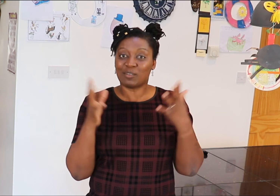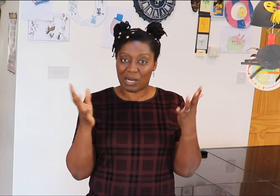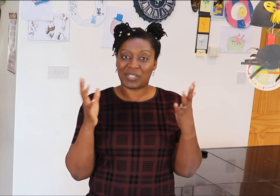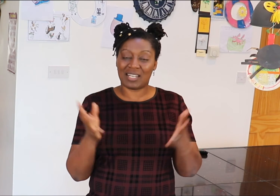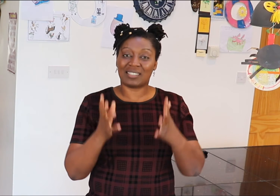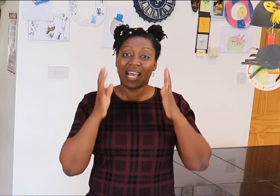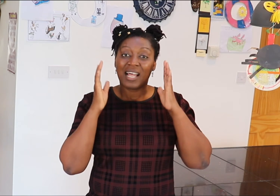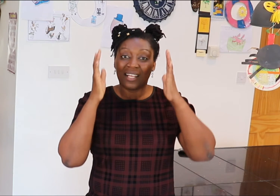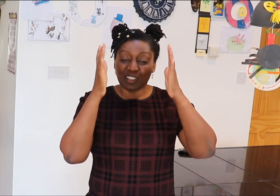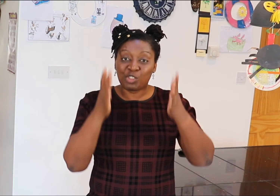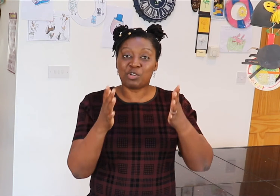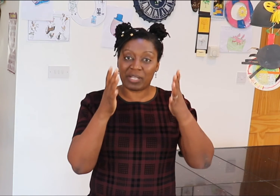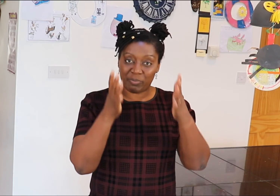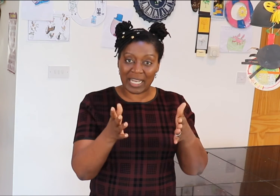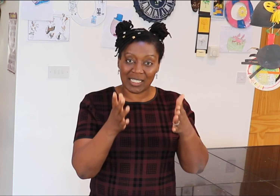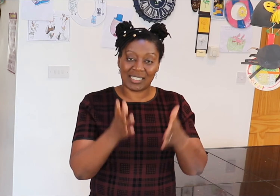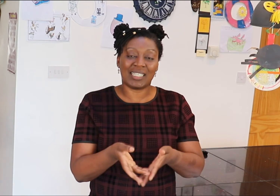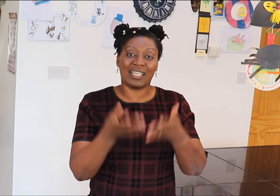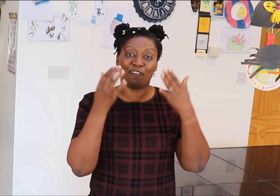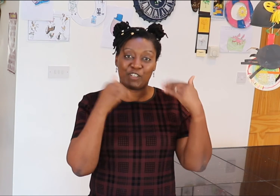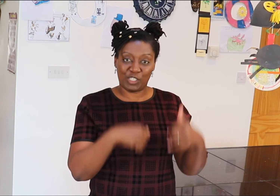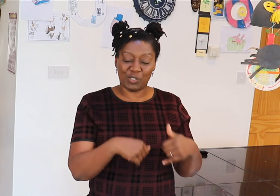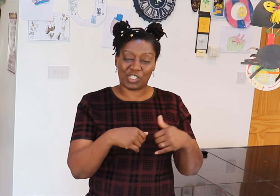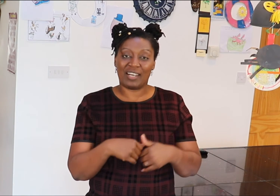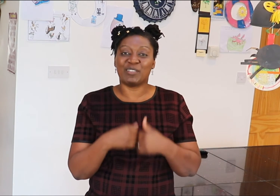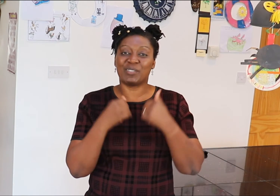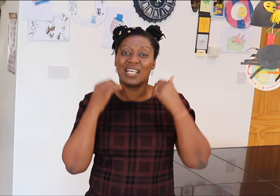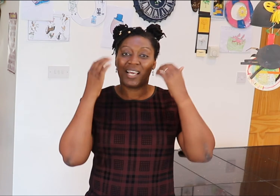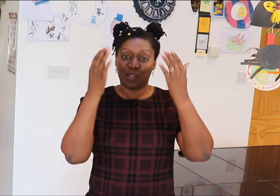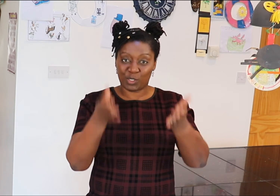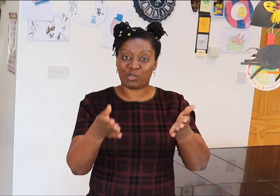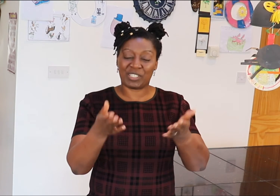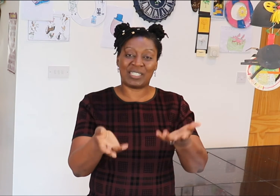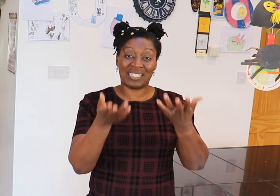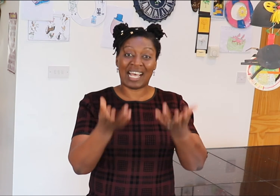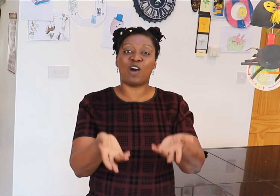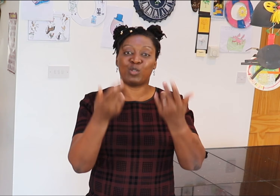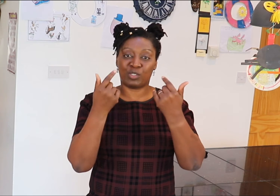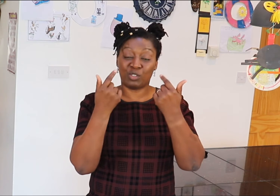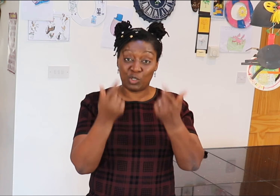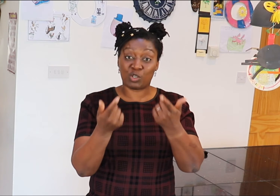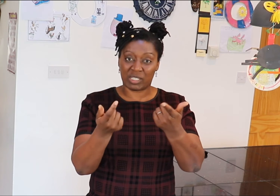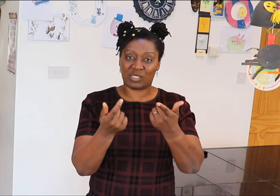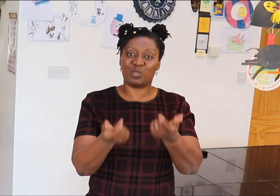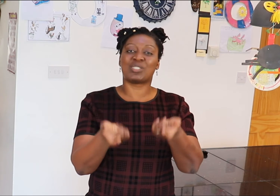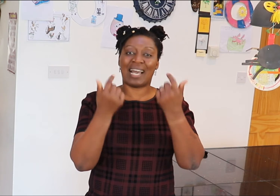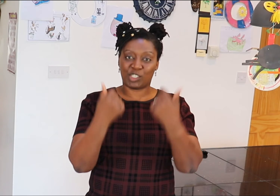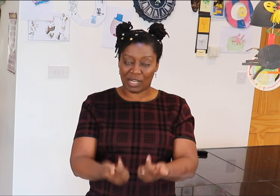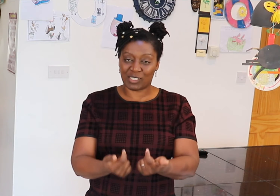what I'm saying is, during pregnancy for the new child, this is how those new crystals are